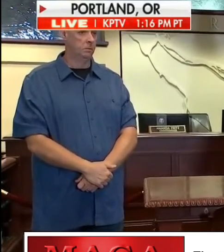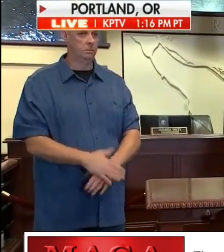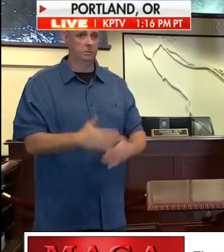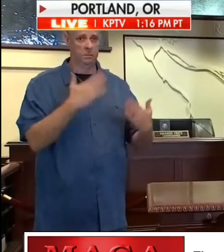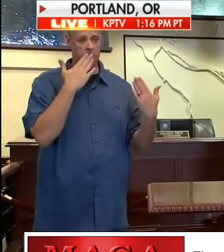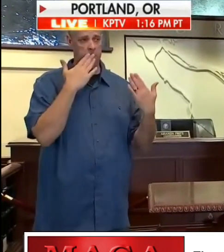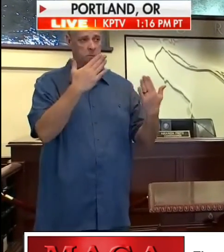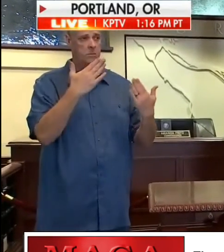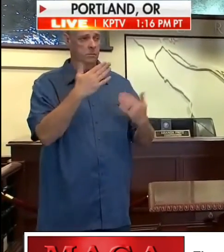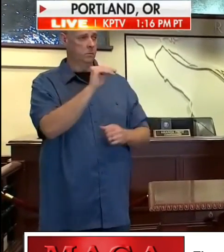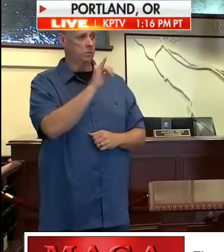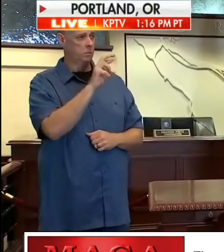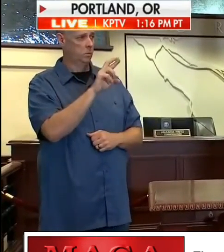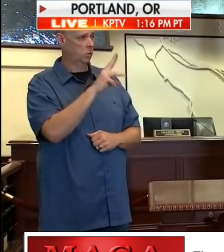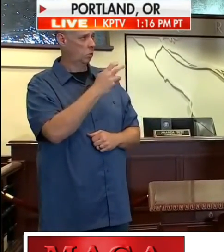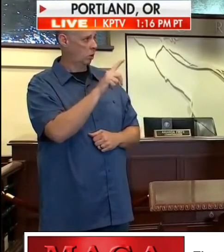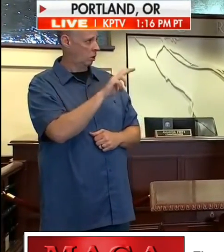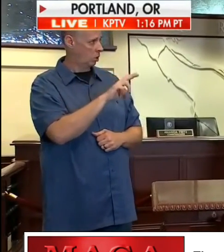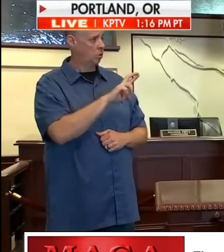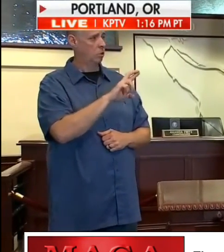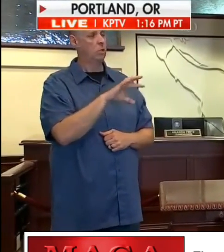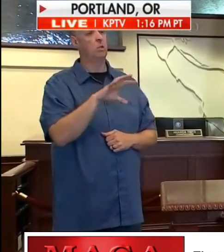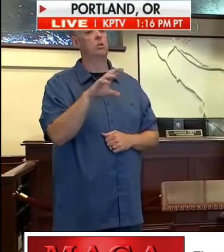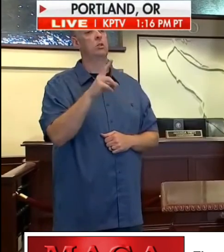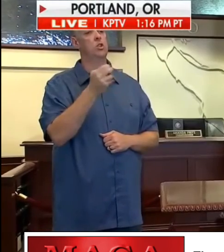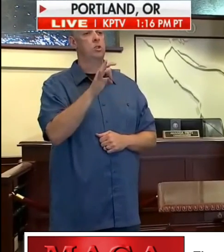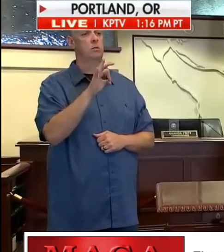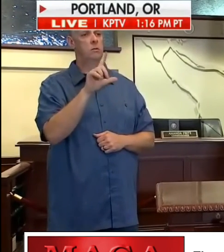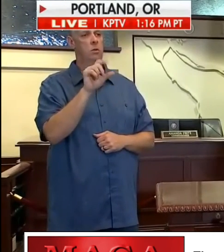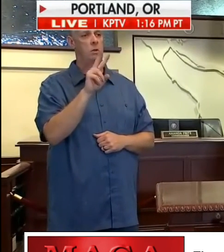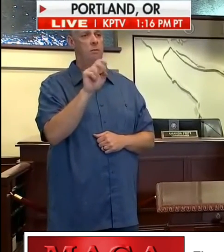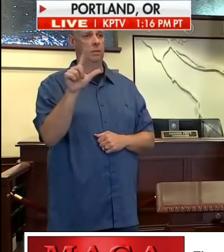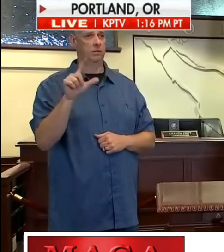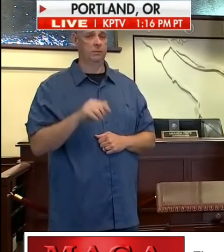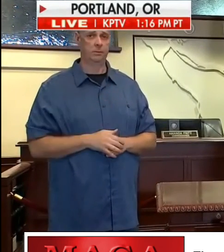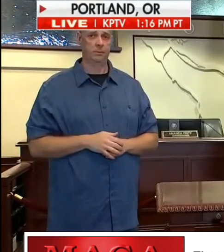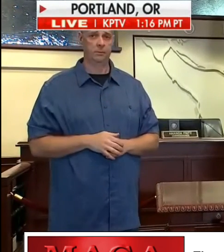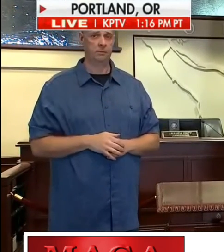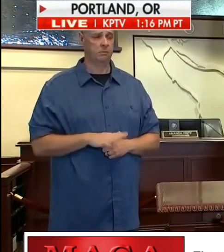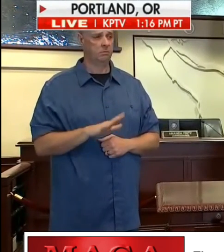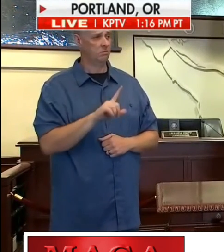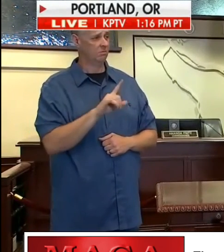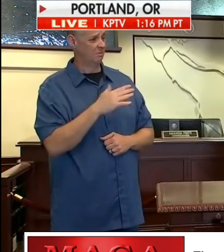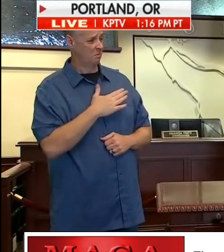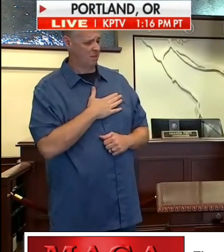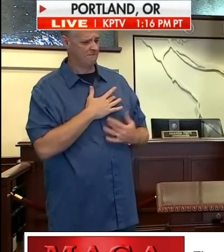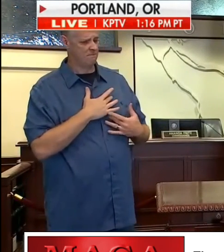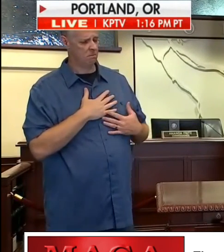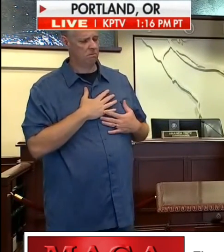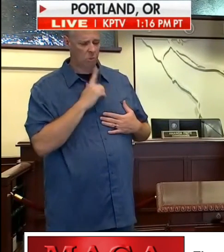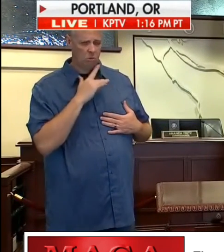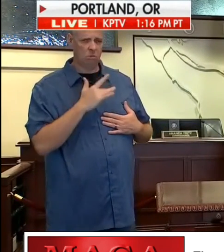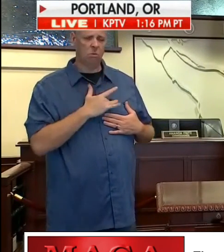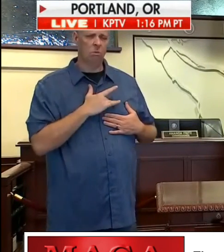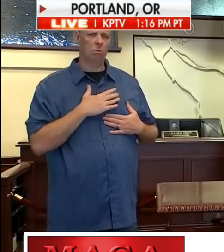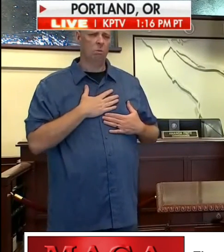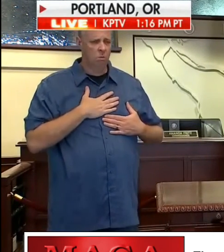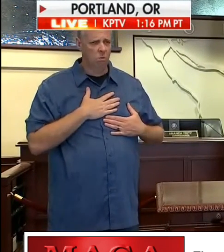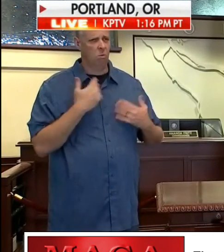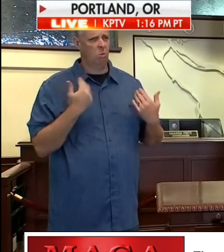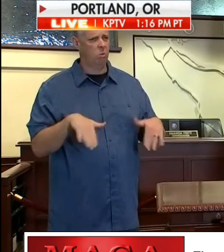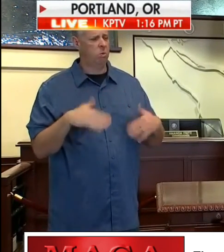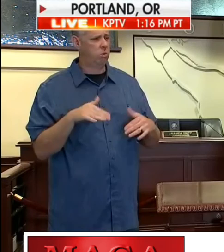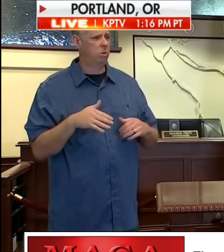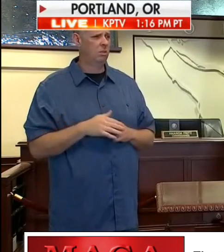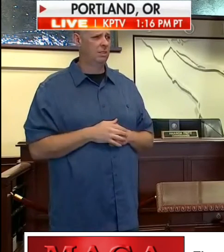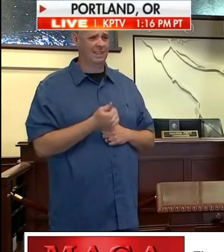Thank you, Mayor Wheeler and Chief Lavelle. As the mayor said, my heart is also heavy today.